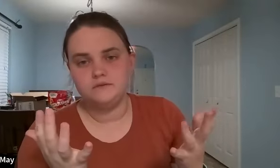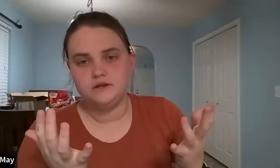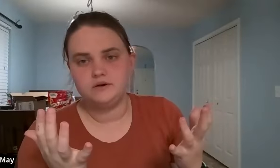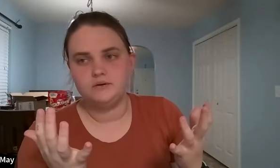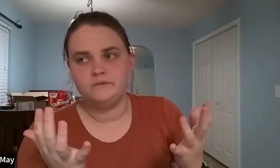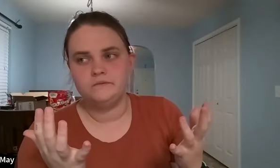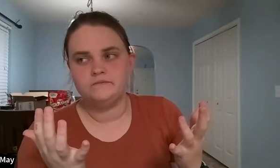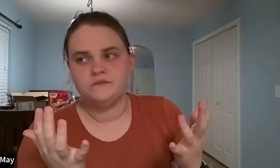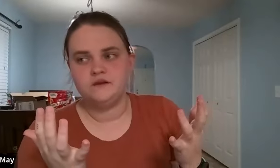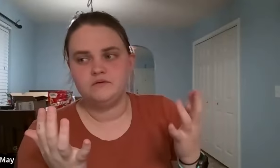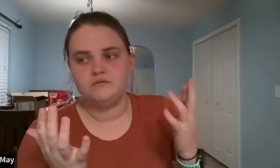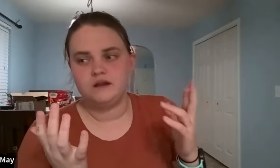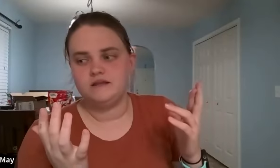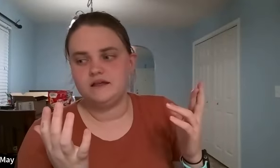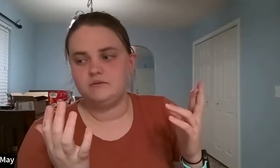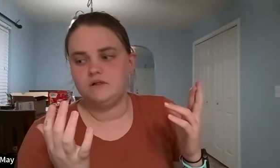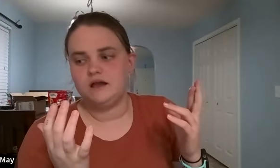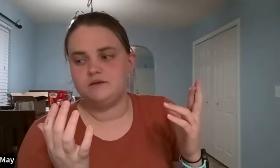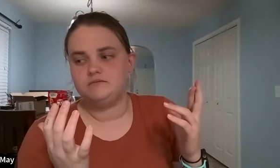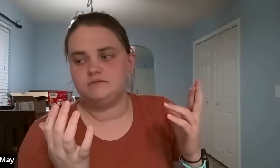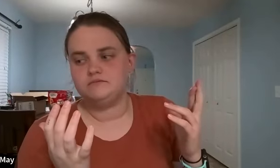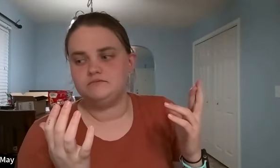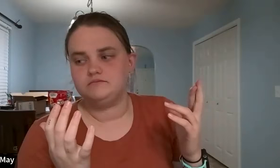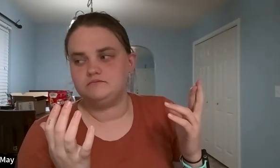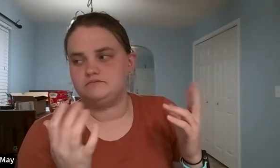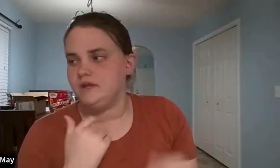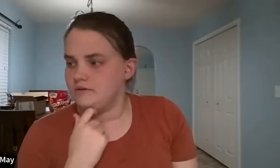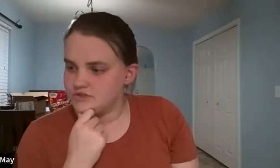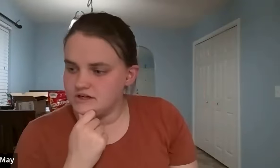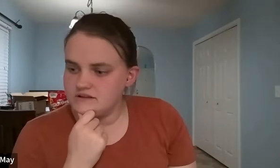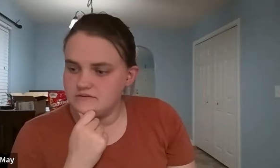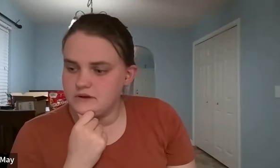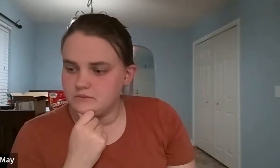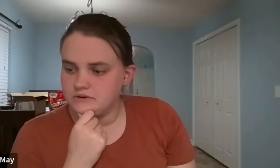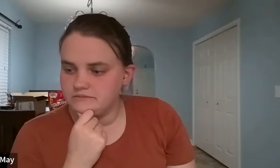you know, running, like, well, I'm trying to think of a better one.